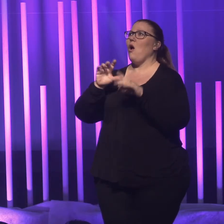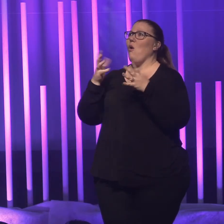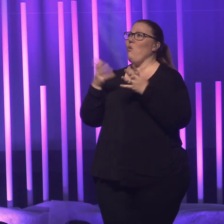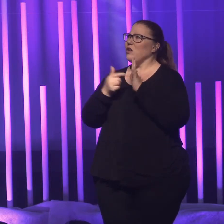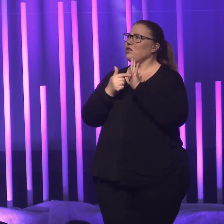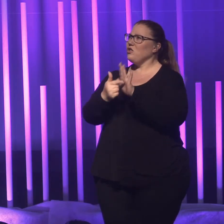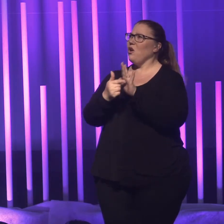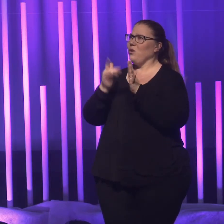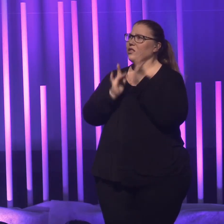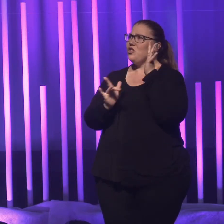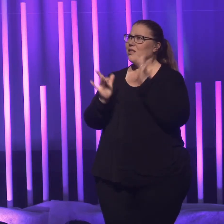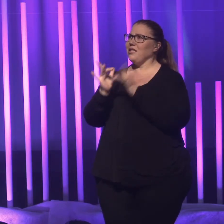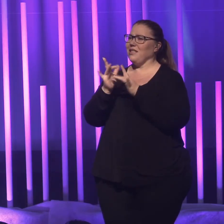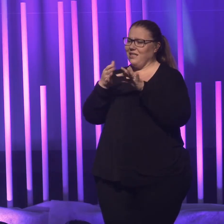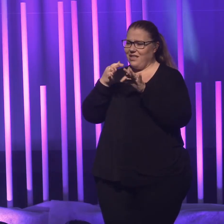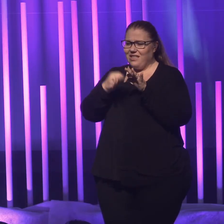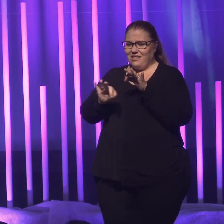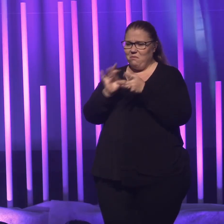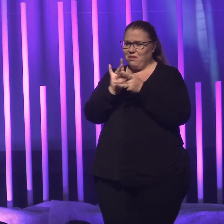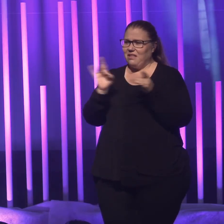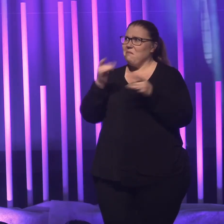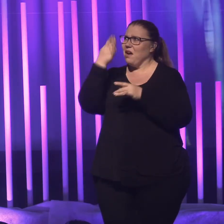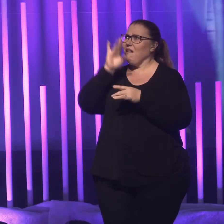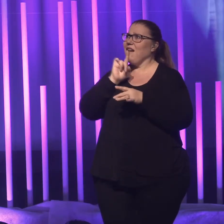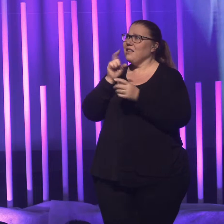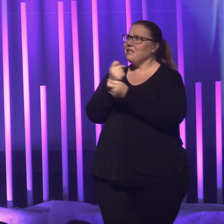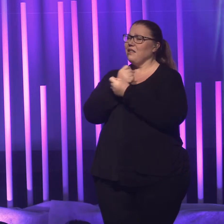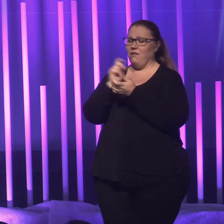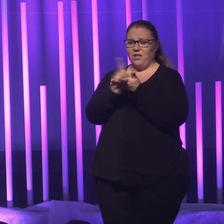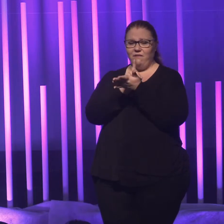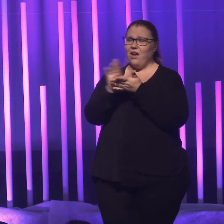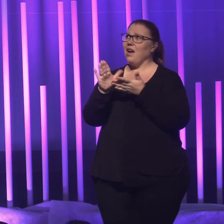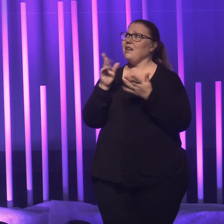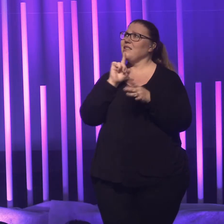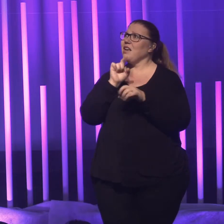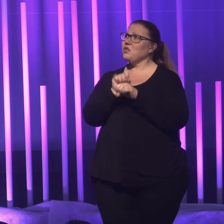in this simple statement that God is love, that the divine is actually